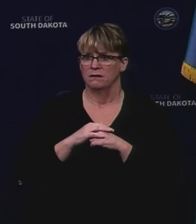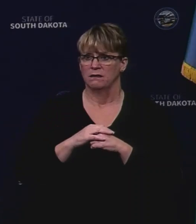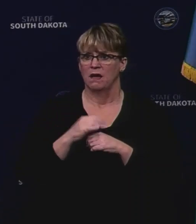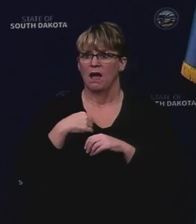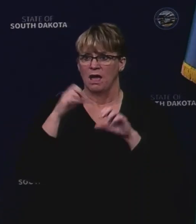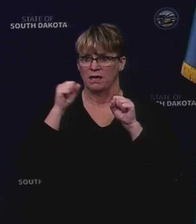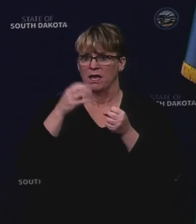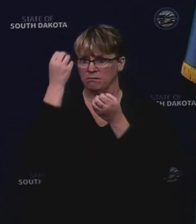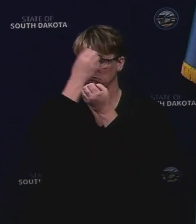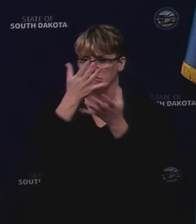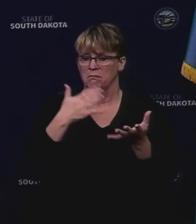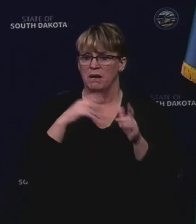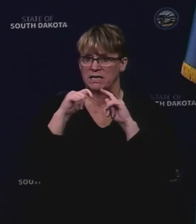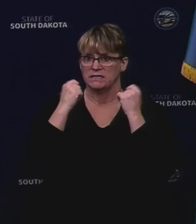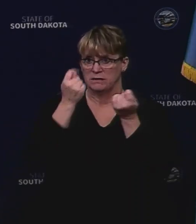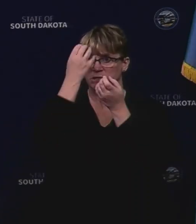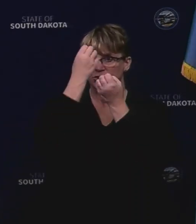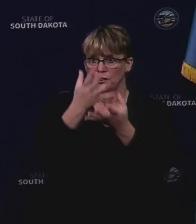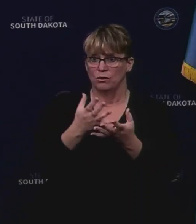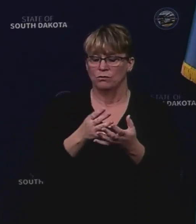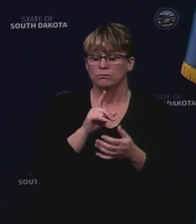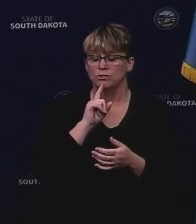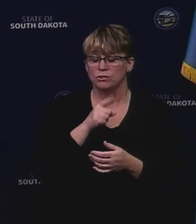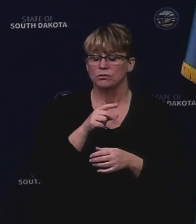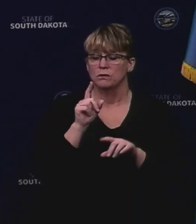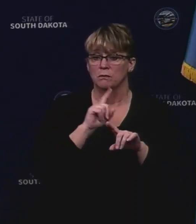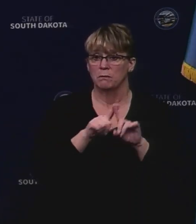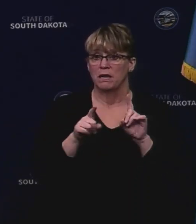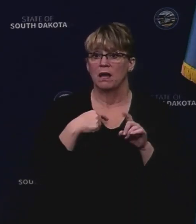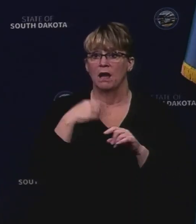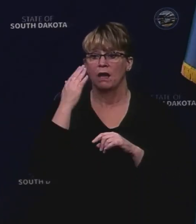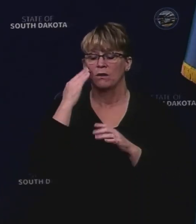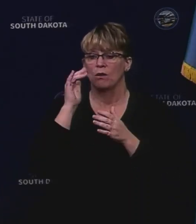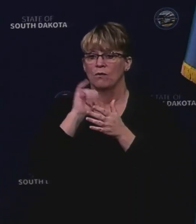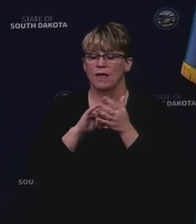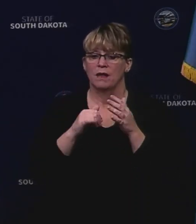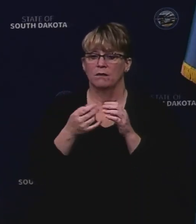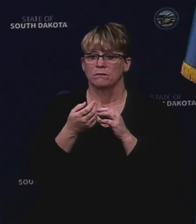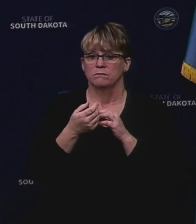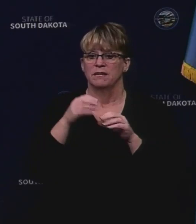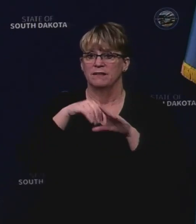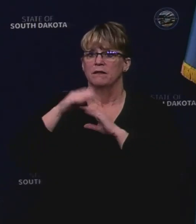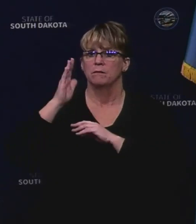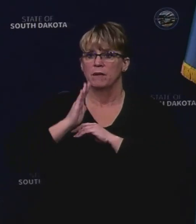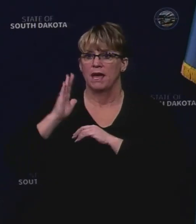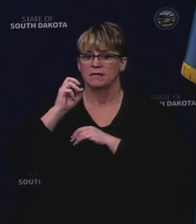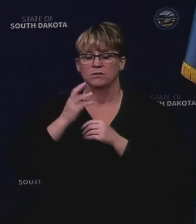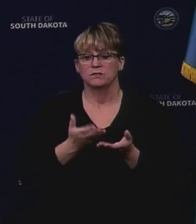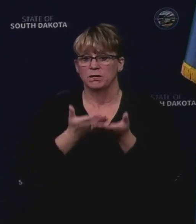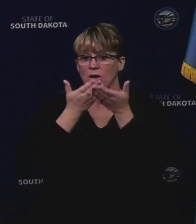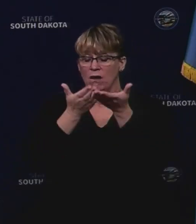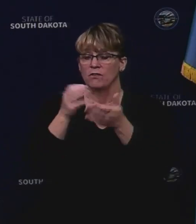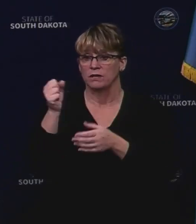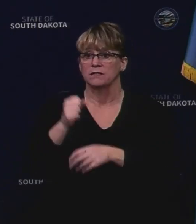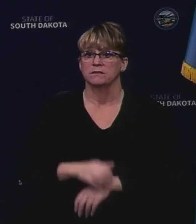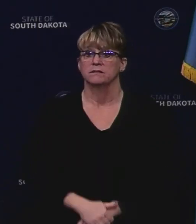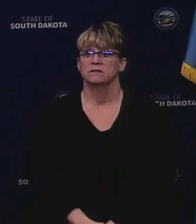let my team follow up with you, certainly, but I do know there's been instances in the past where it's been offered,